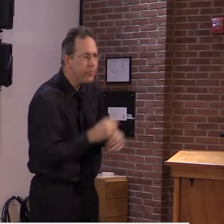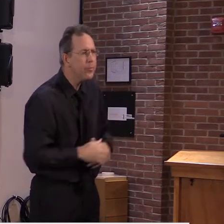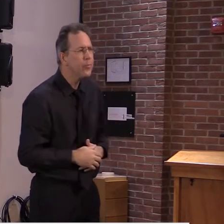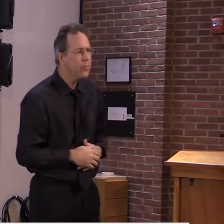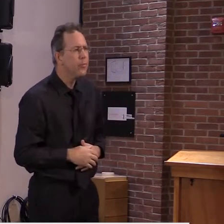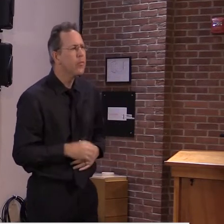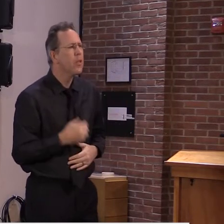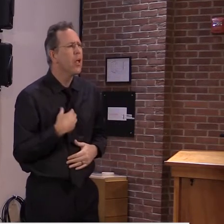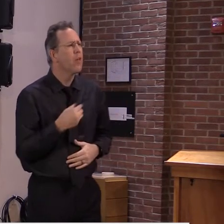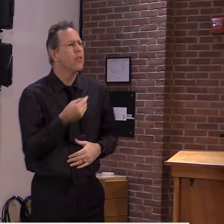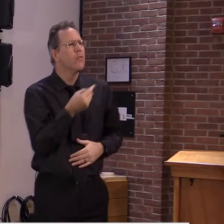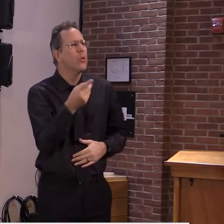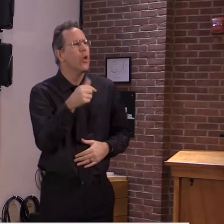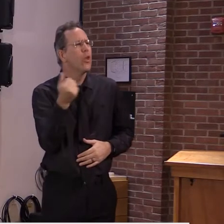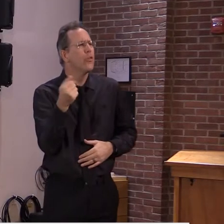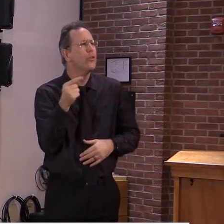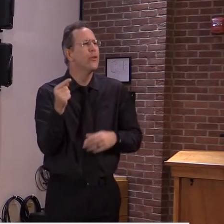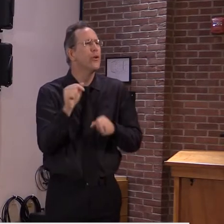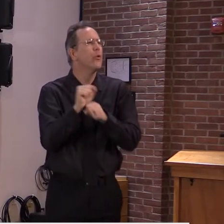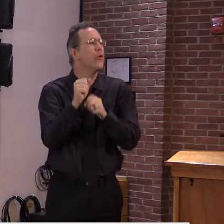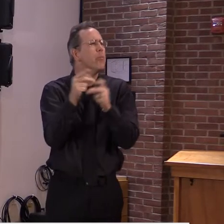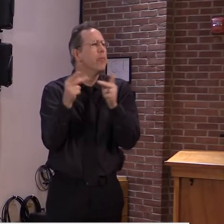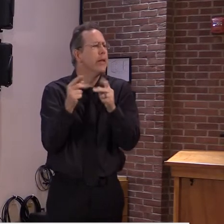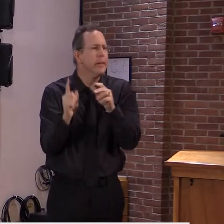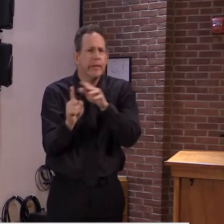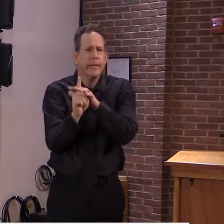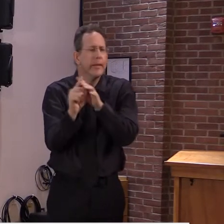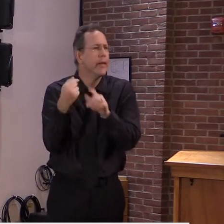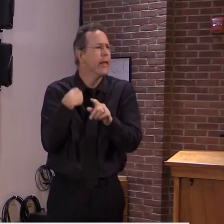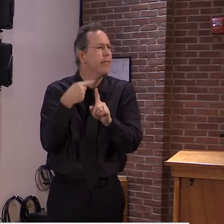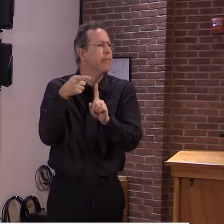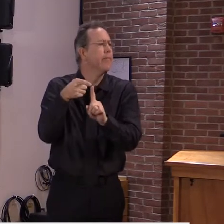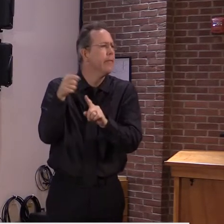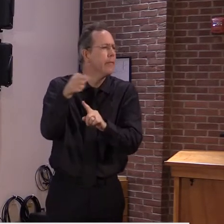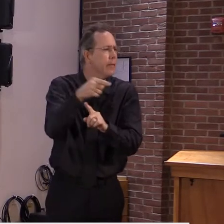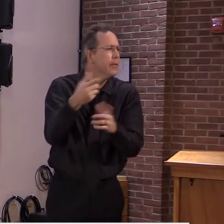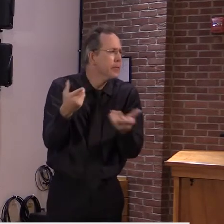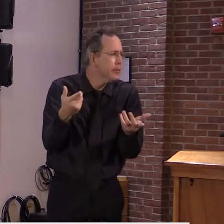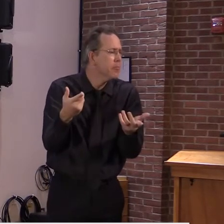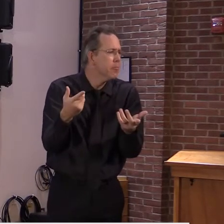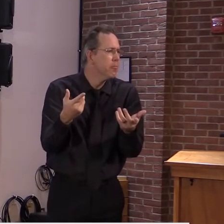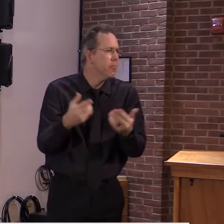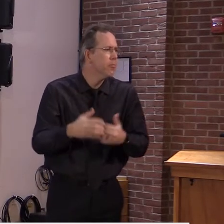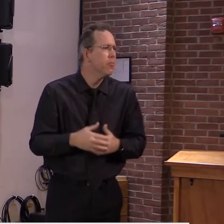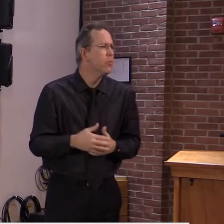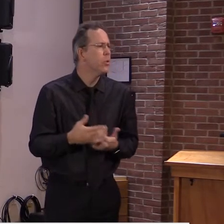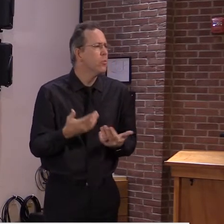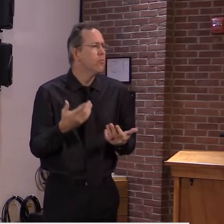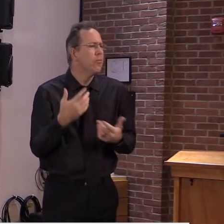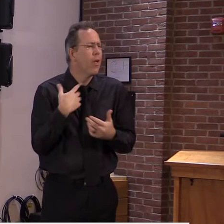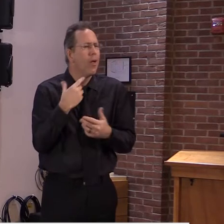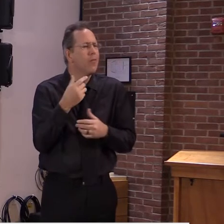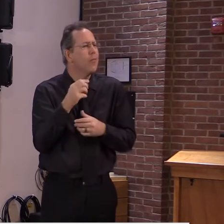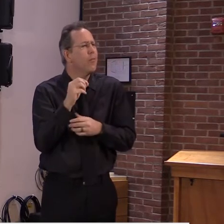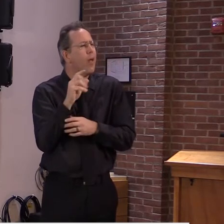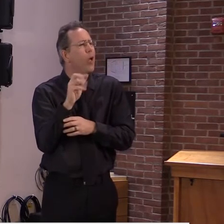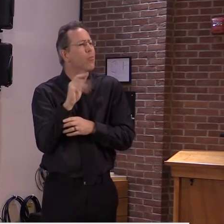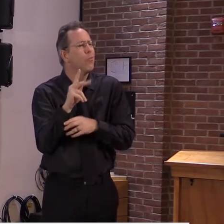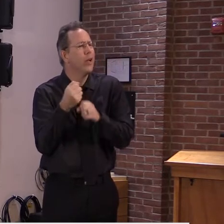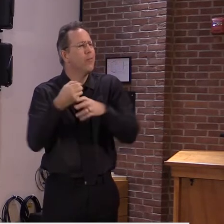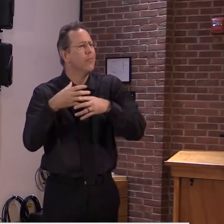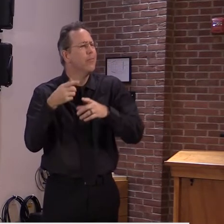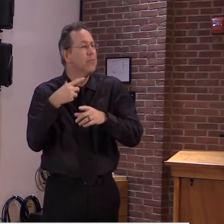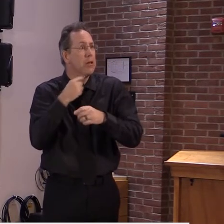and containable, but they nonetheless may be an outbreak. There are situations that